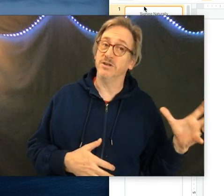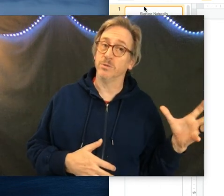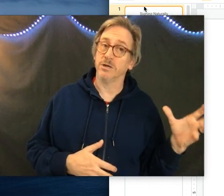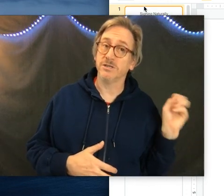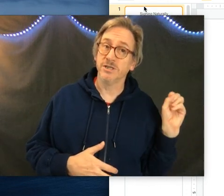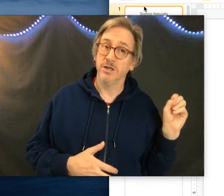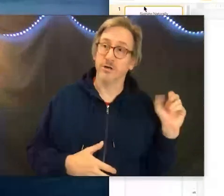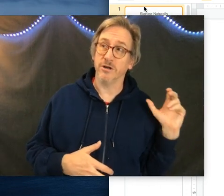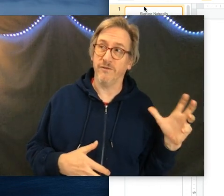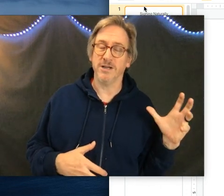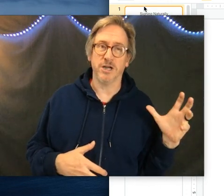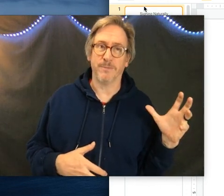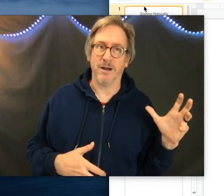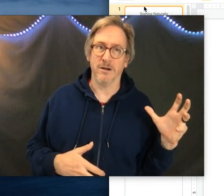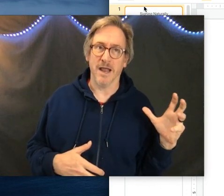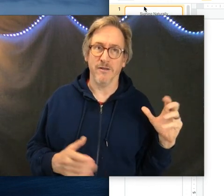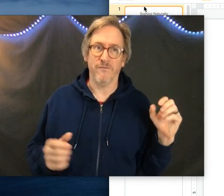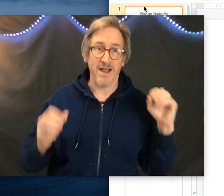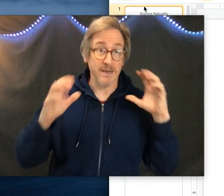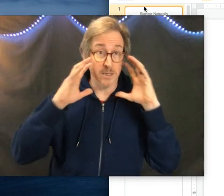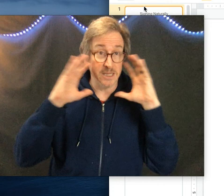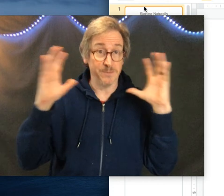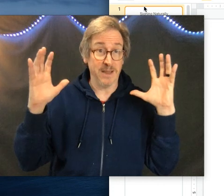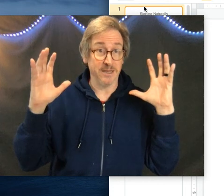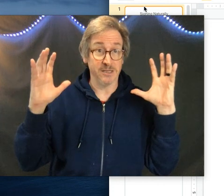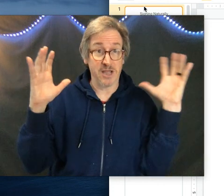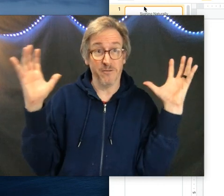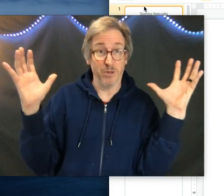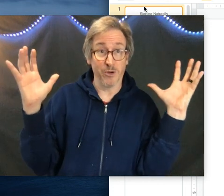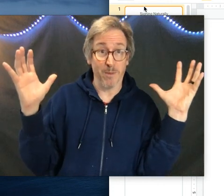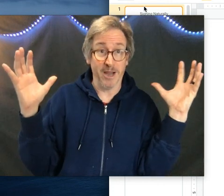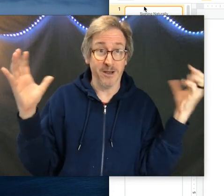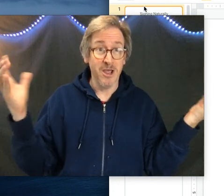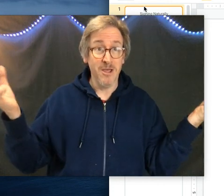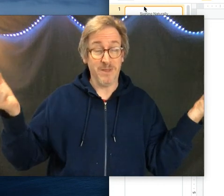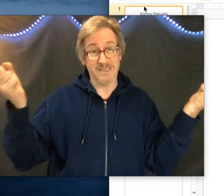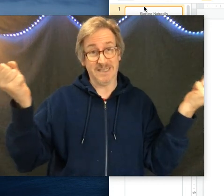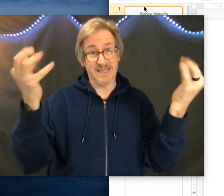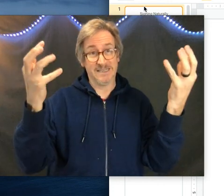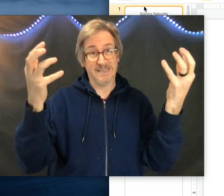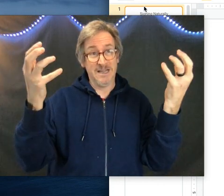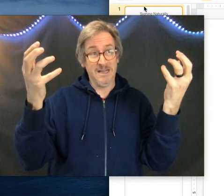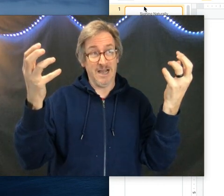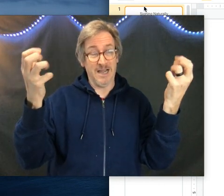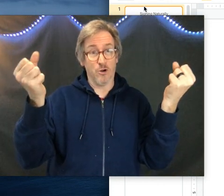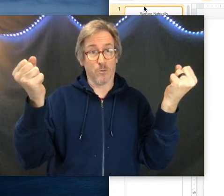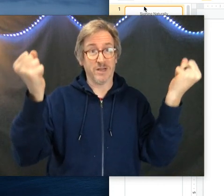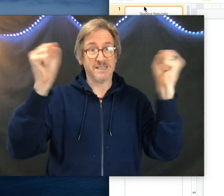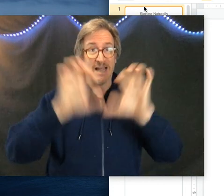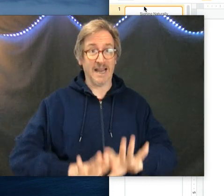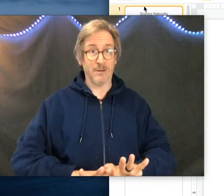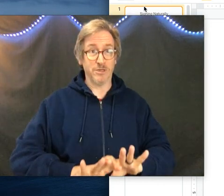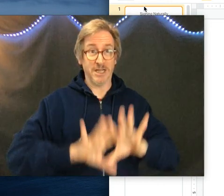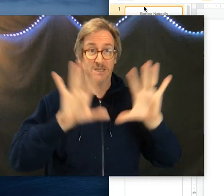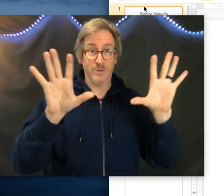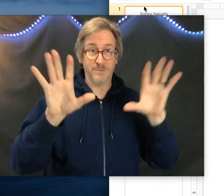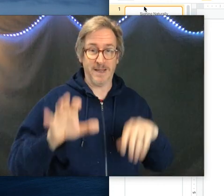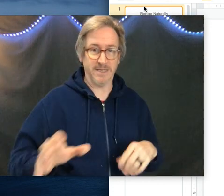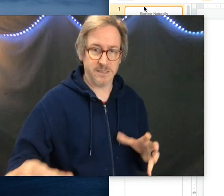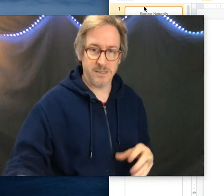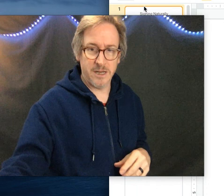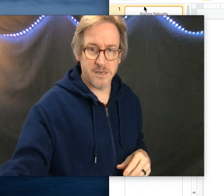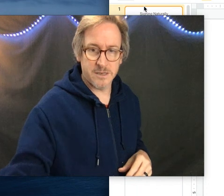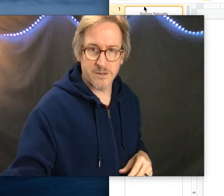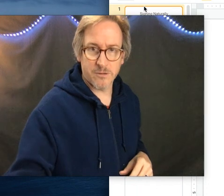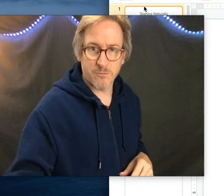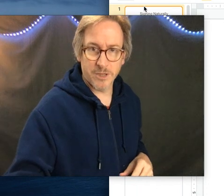painting and visual arts, you're going to find Chuck Baird and find his paintings kind of blow your mind, because he incorporates sign language into his